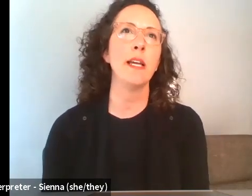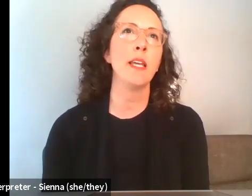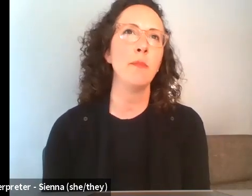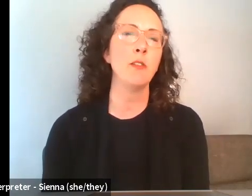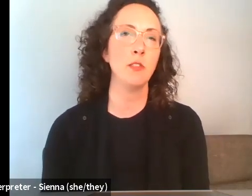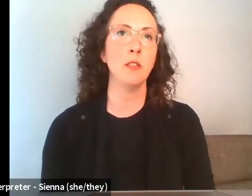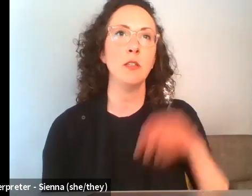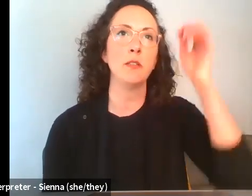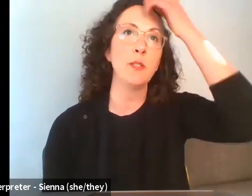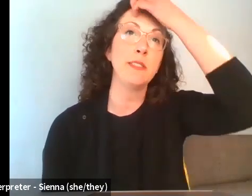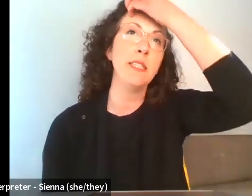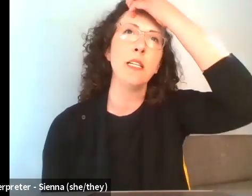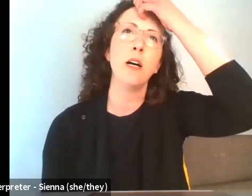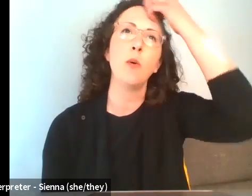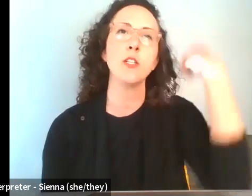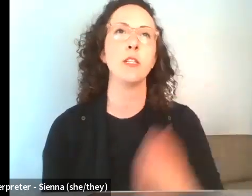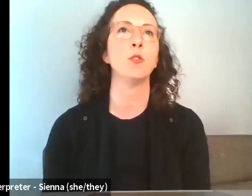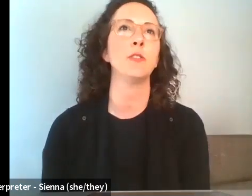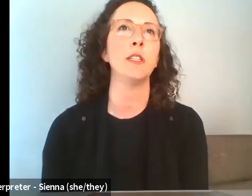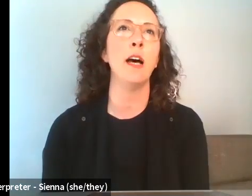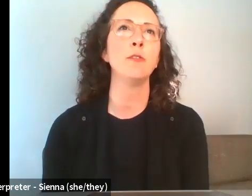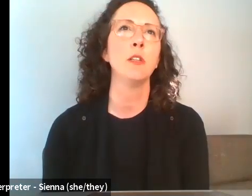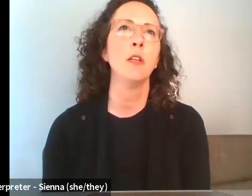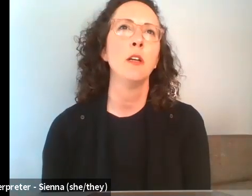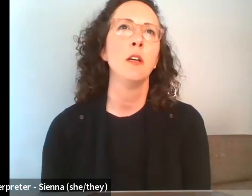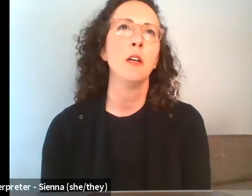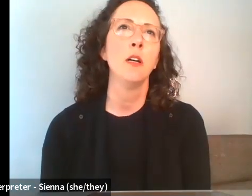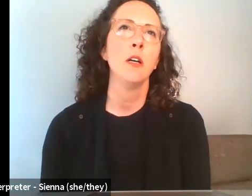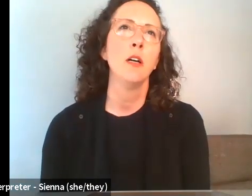But when I came down to WSD, Washington School for the Deaf,